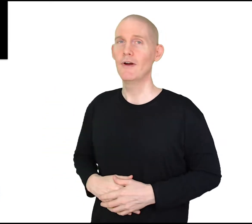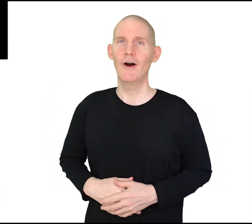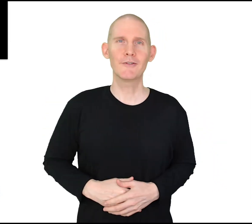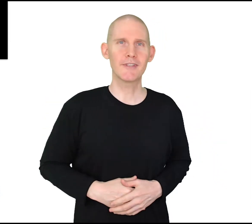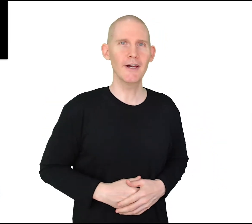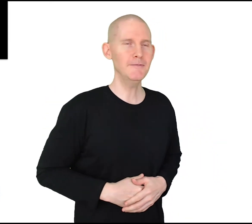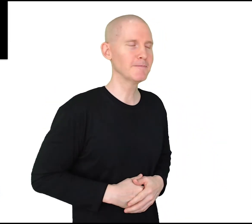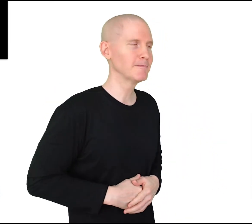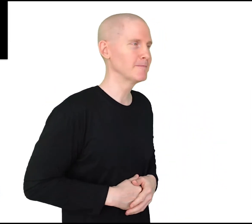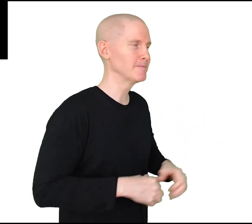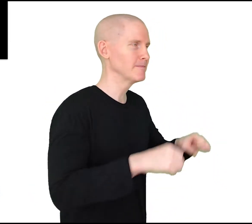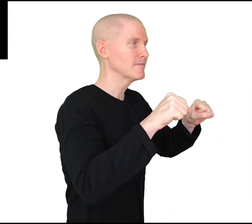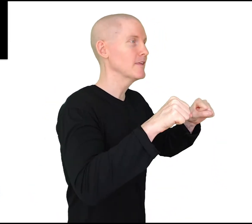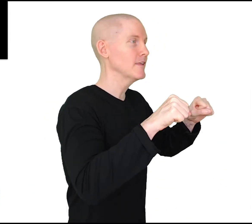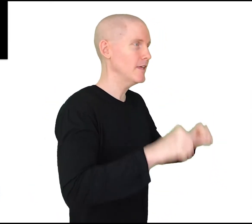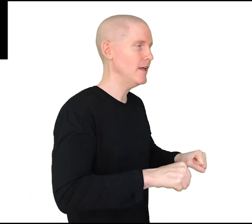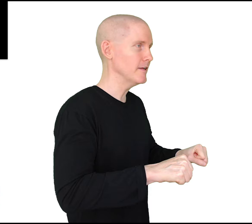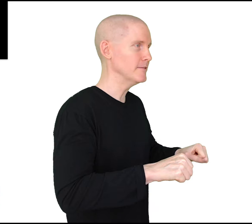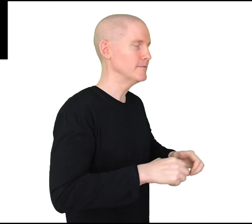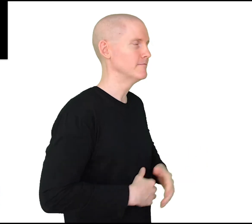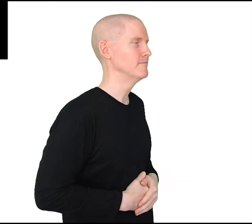Other side. Can.